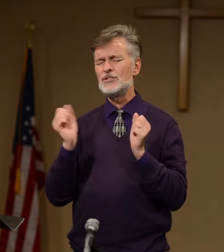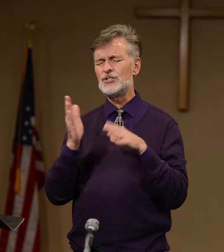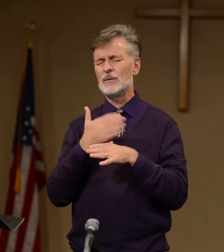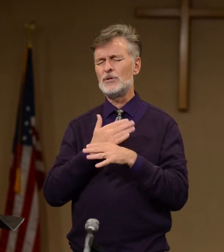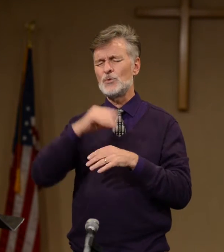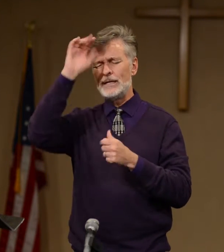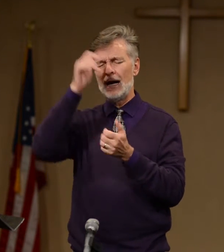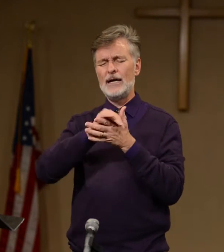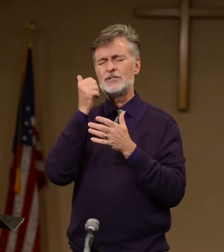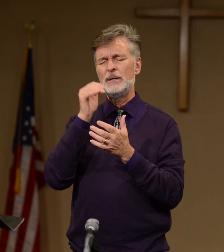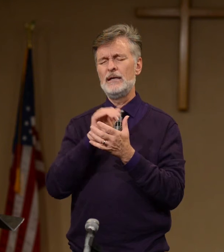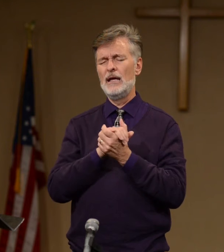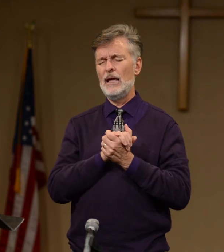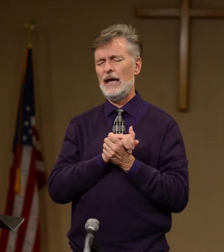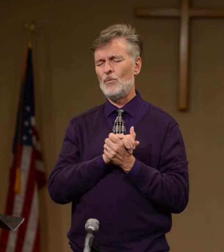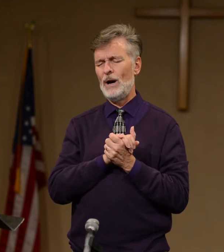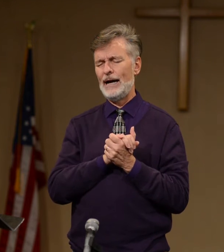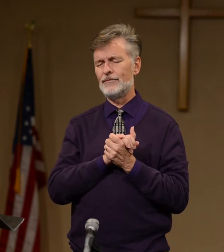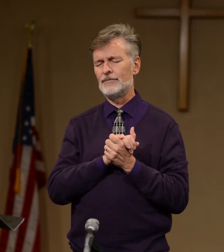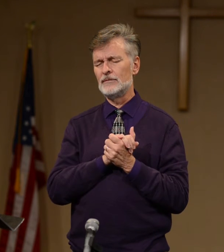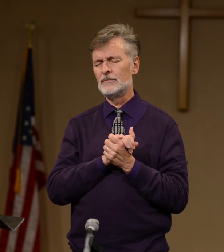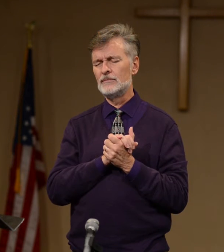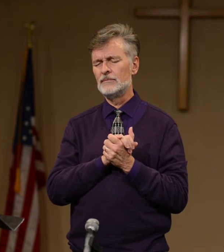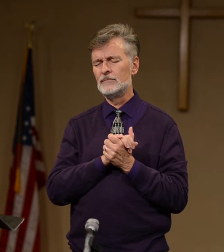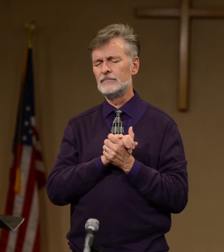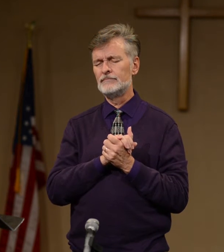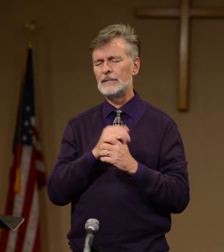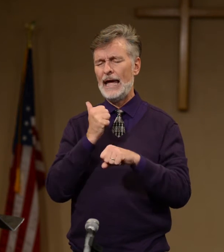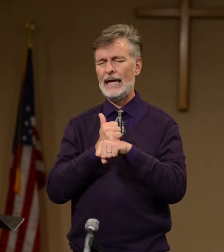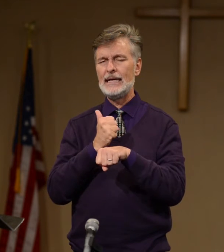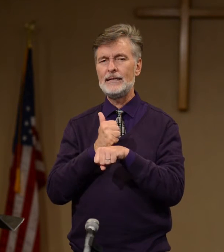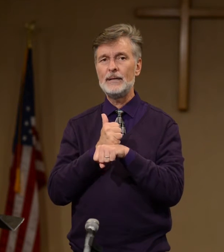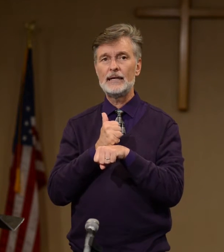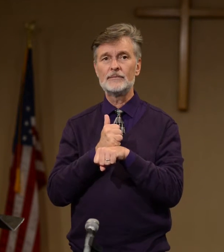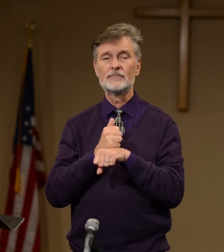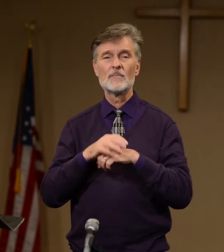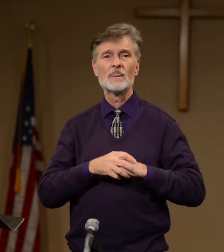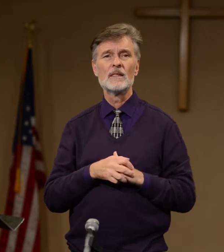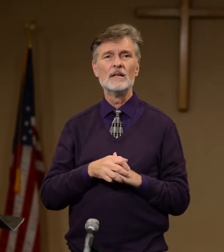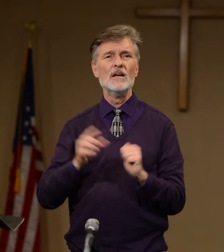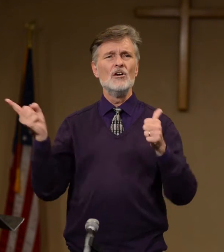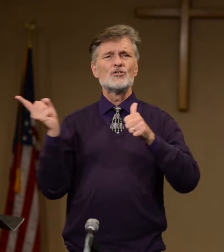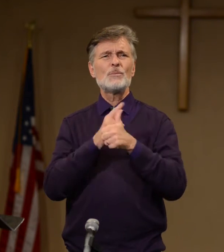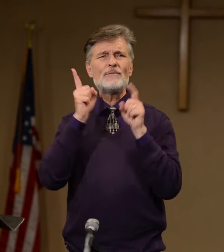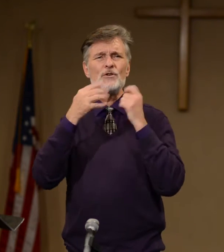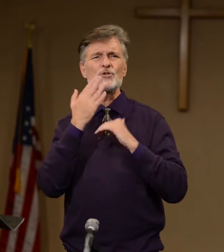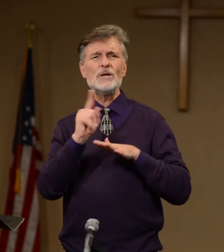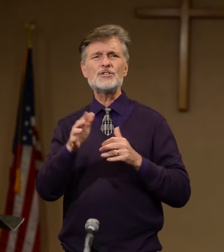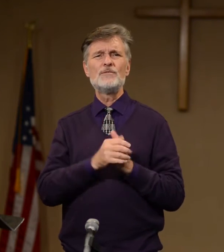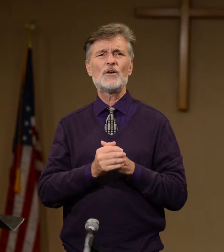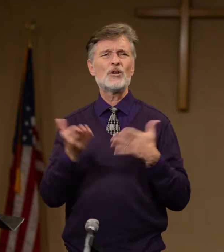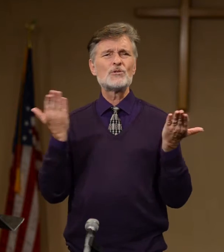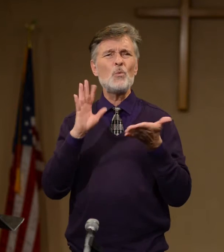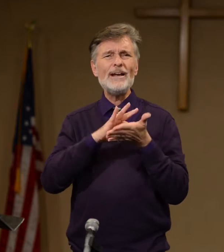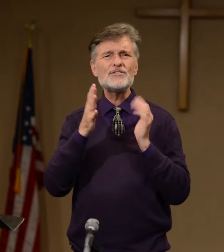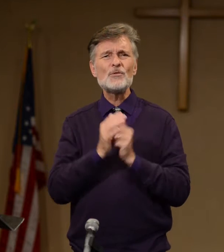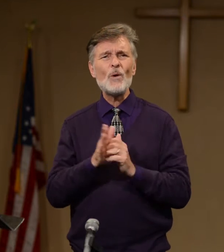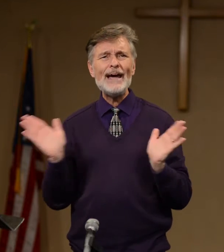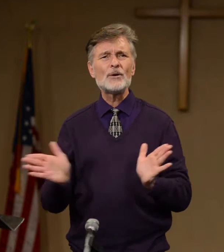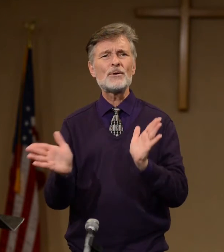relationship between a husband and wife. Amen. So my first question for you is, what is the writer